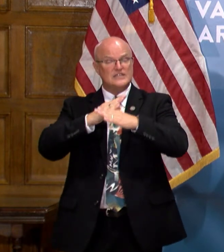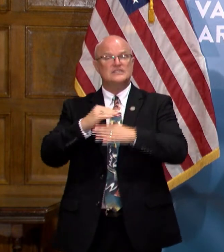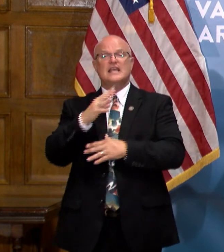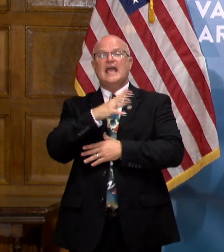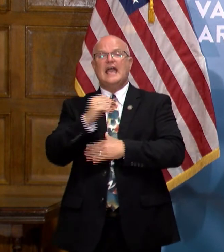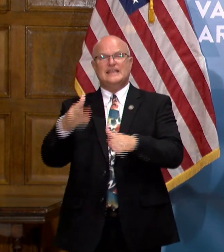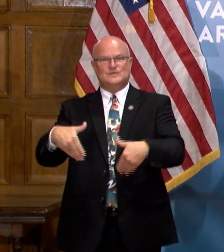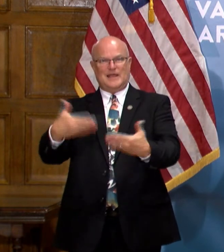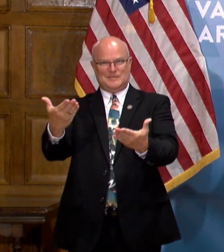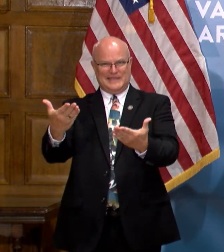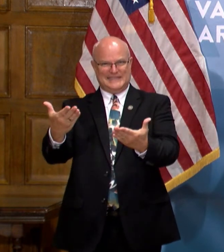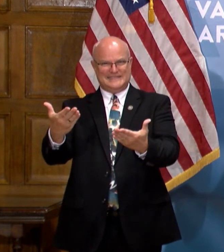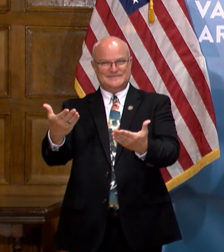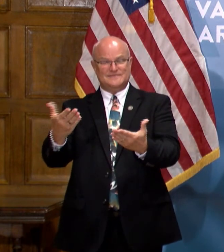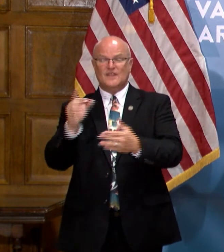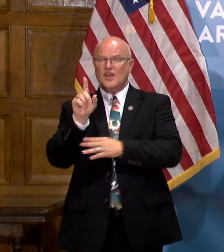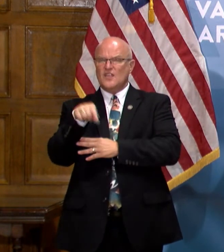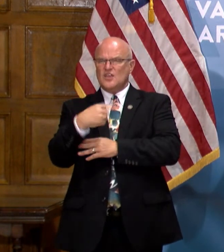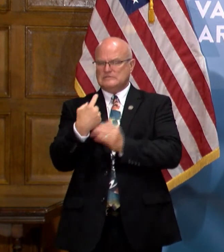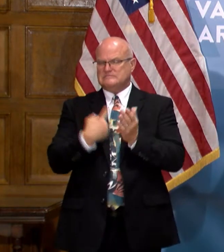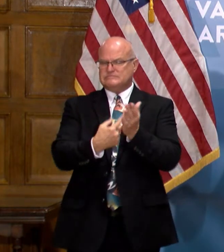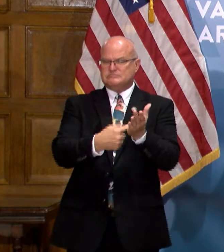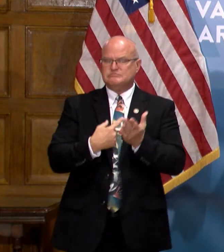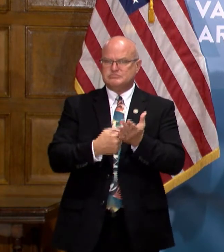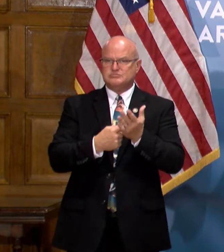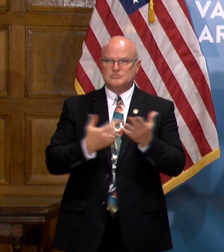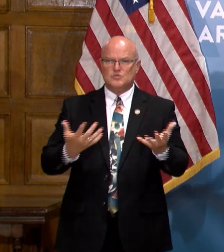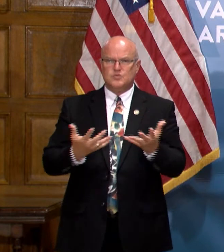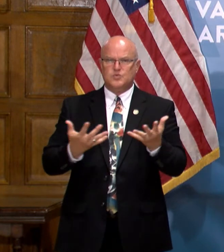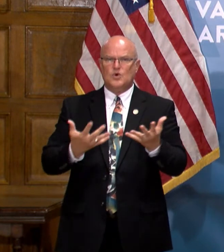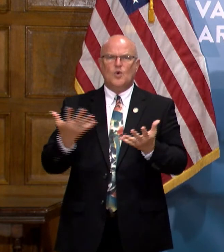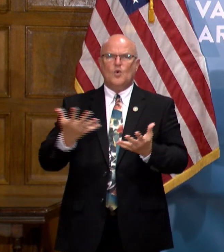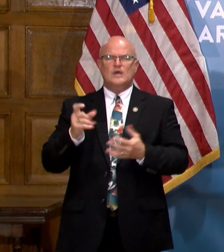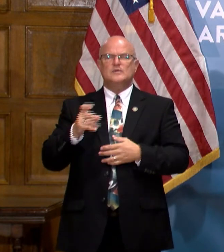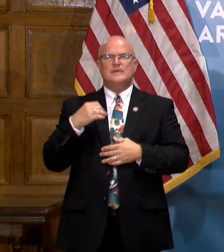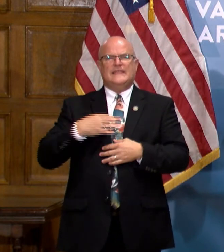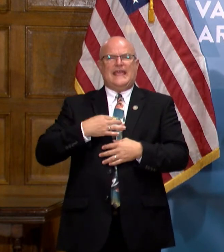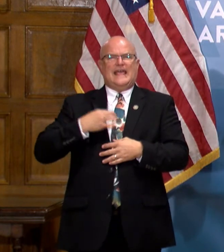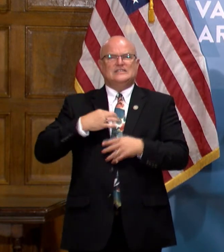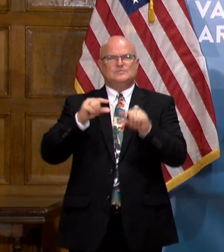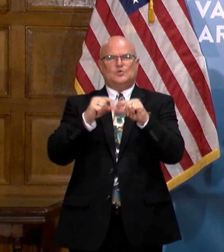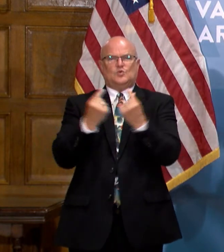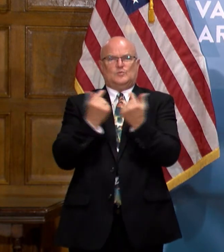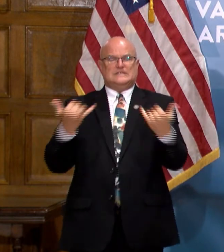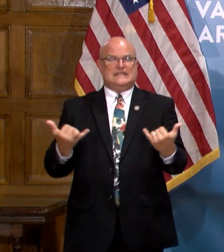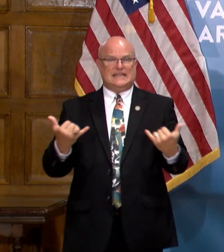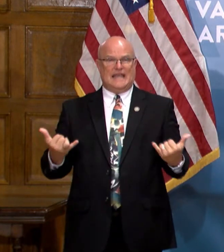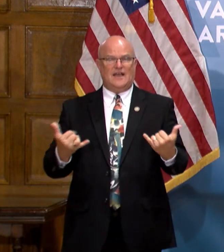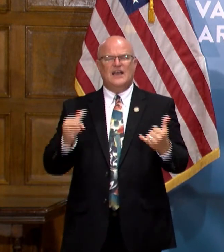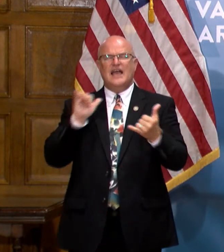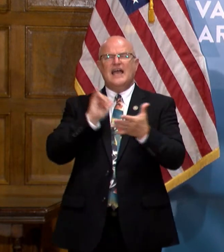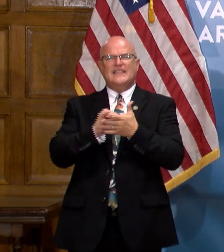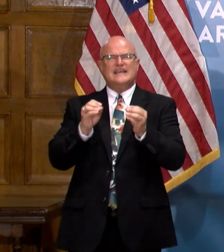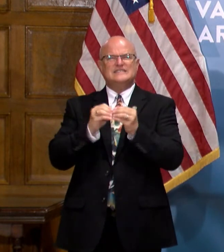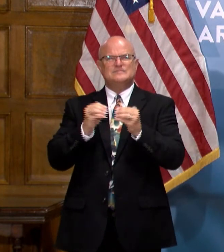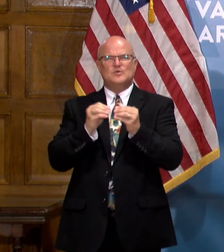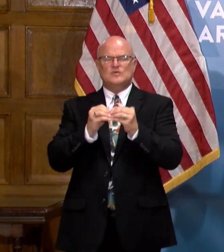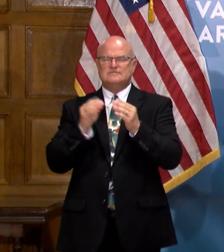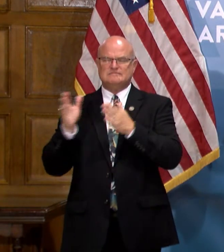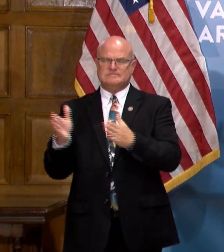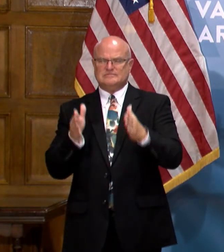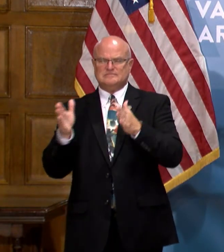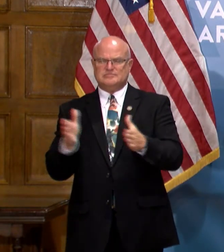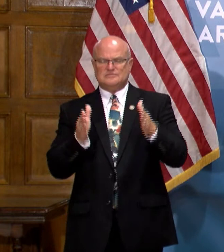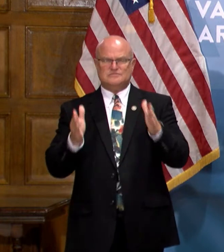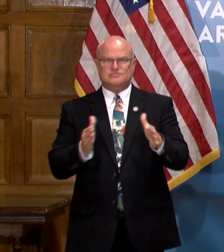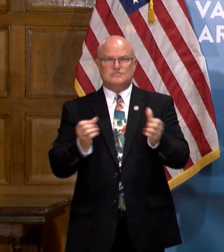and is recommended. The only debate has been what should be the eligible groups now, and that's more of a strategic issue